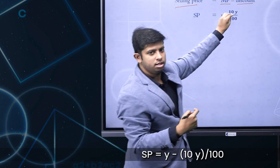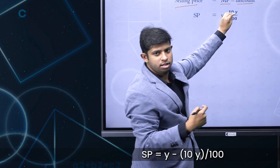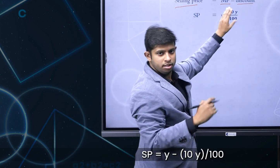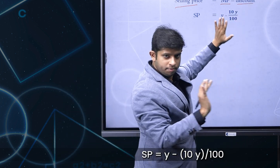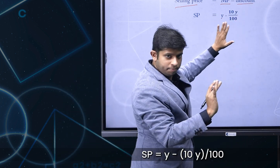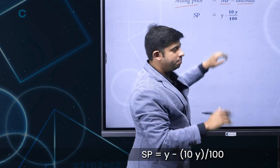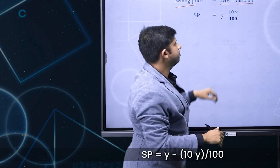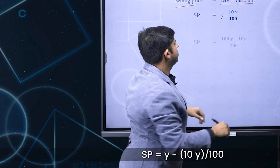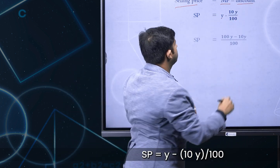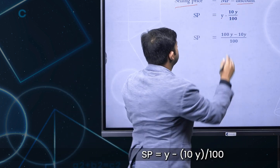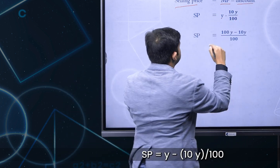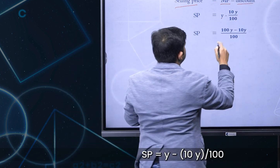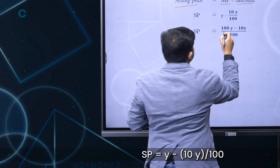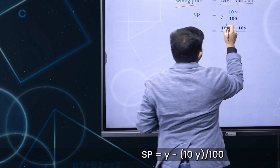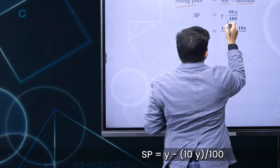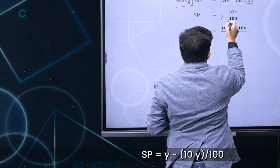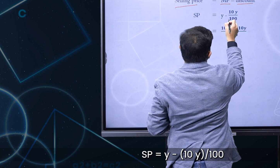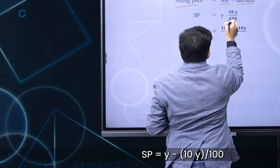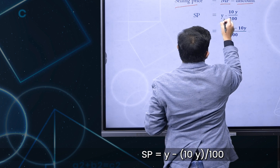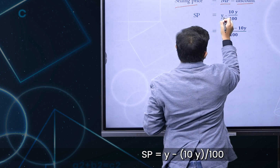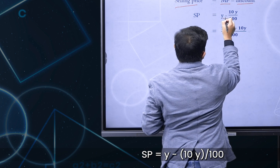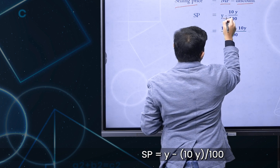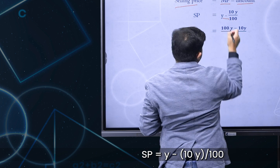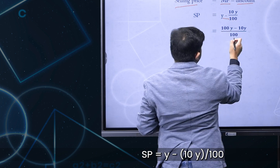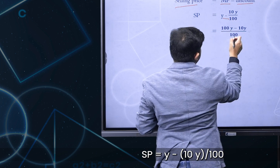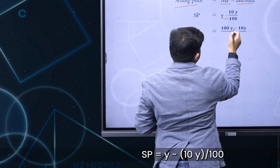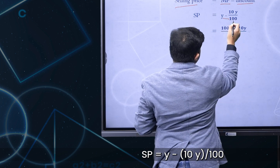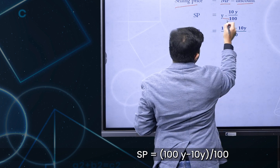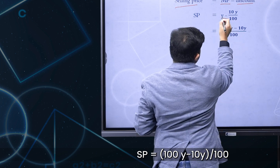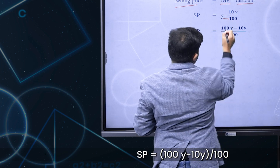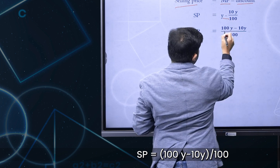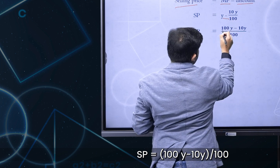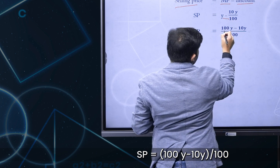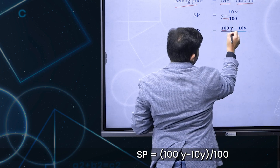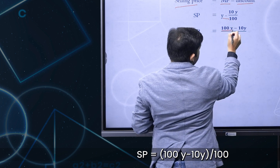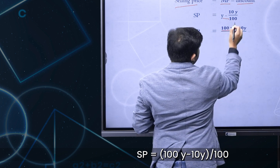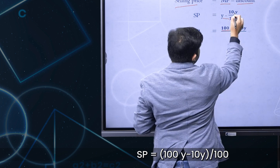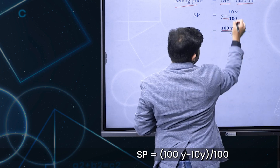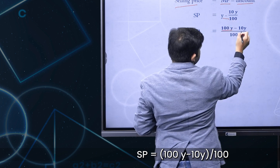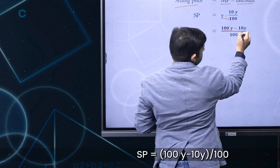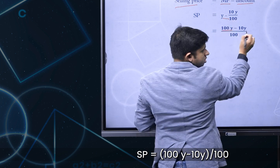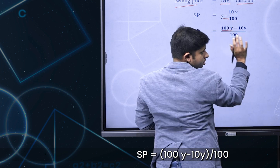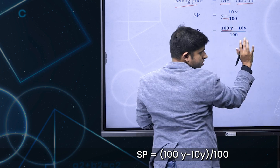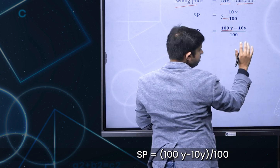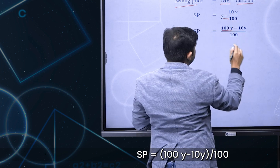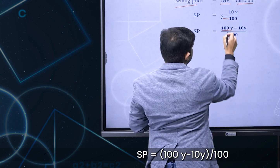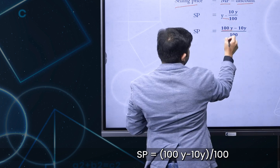Selling price equals to Y minus 10Y by 100. Selling price equals to 100Y minus